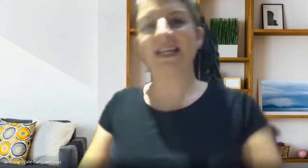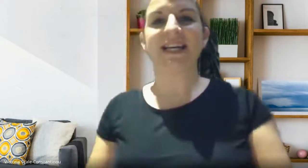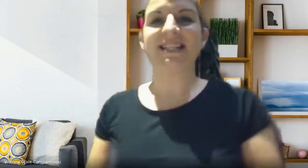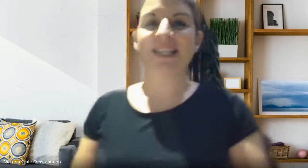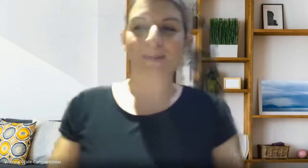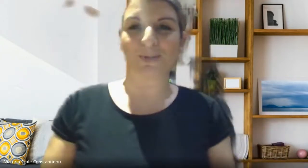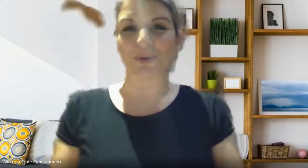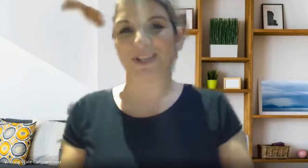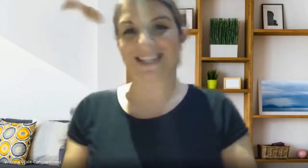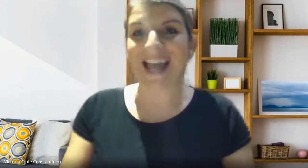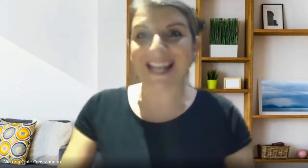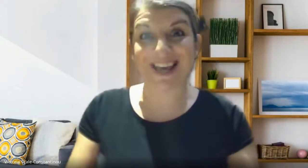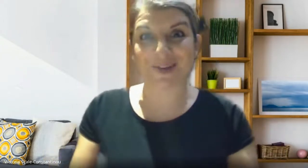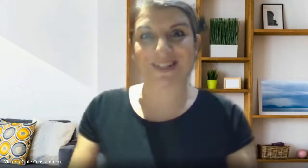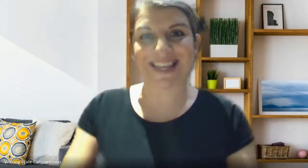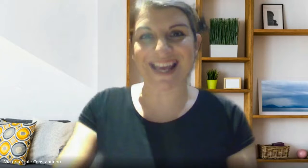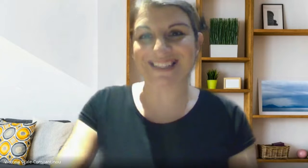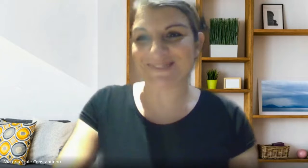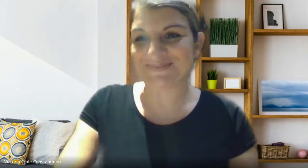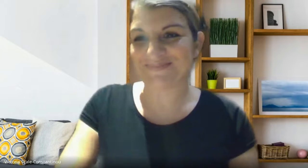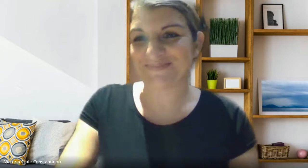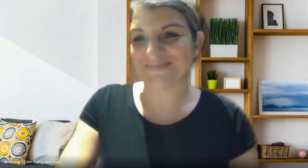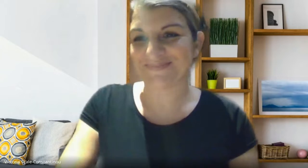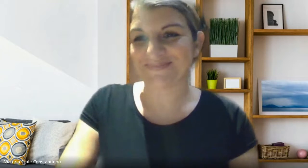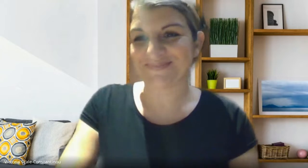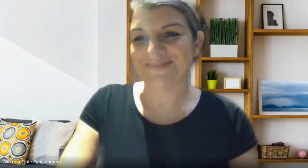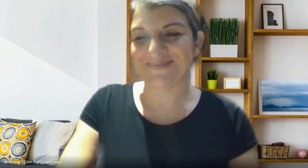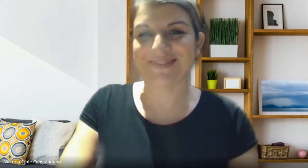ready? Sit again tall and time to sing.